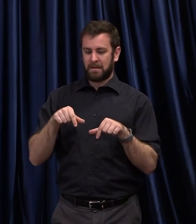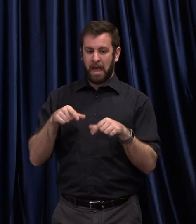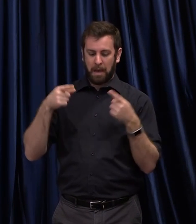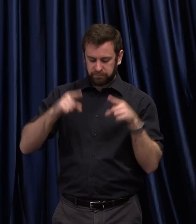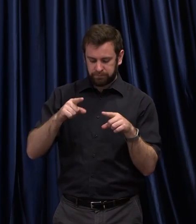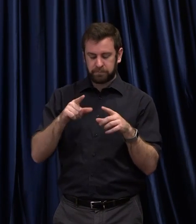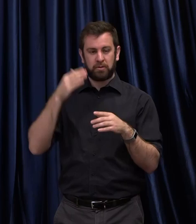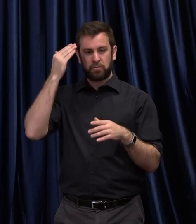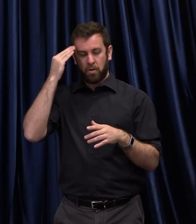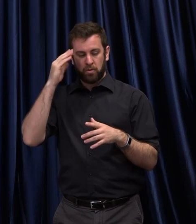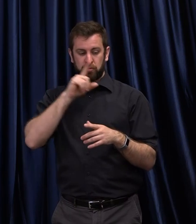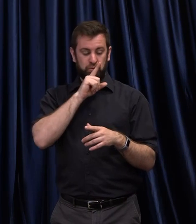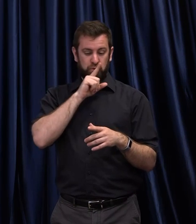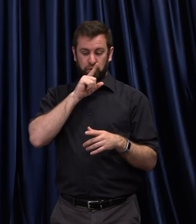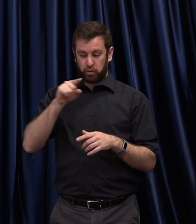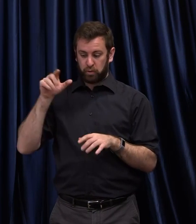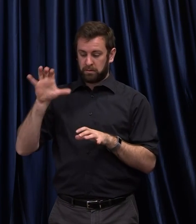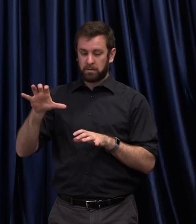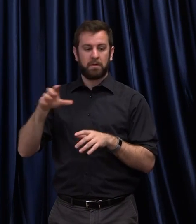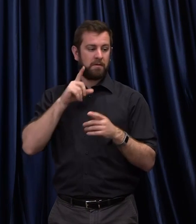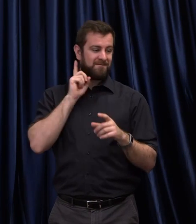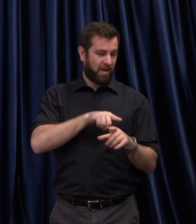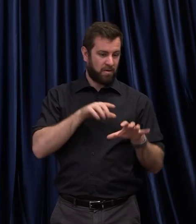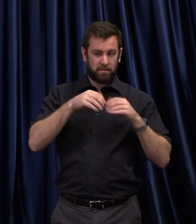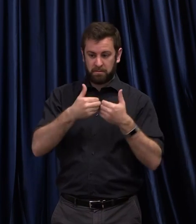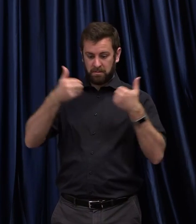to separate truth from falsehood,